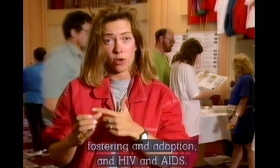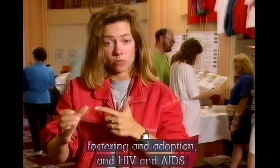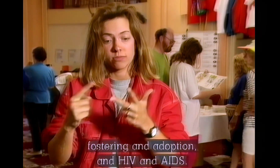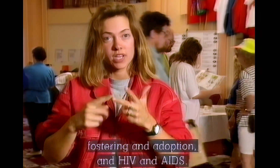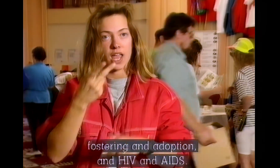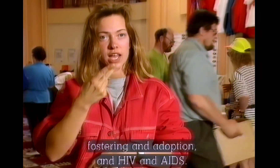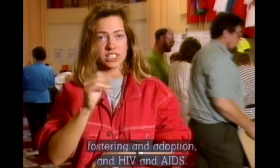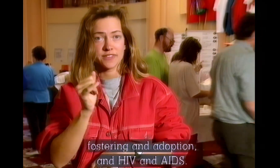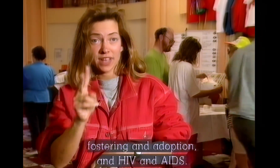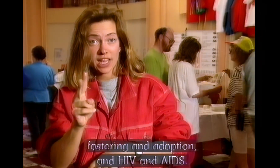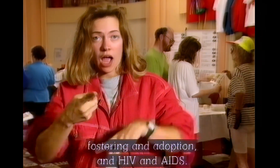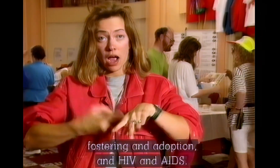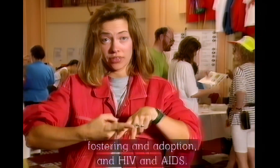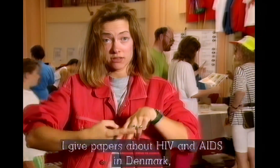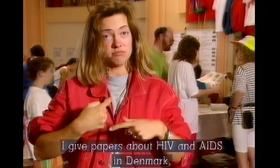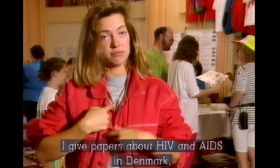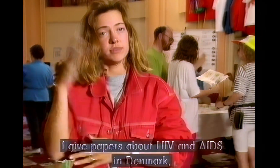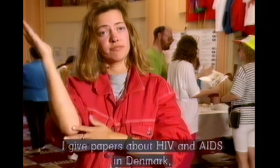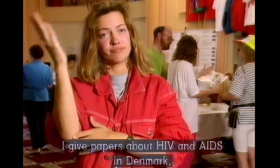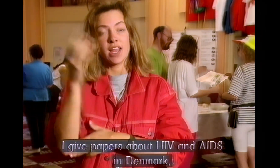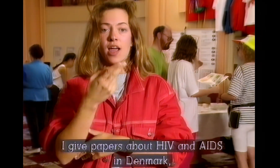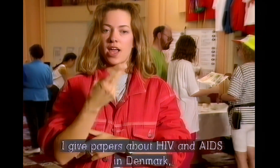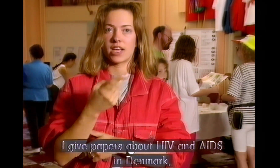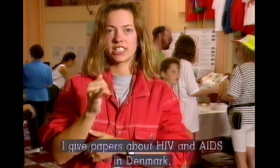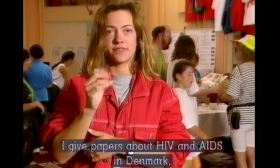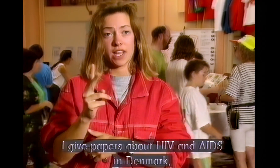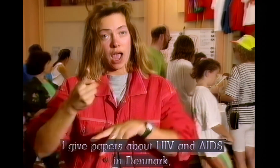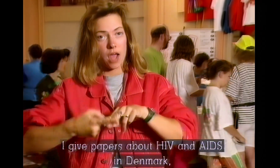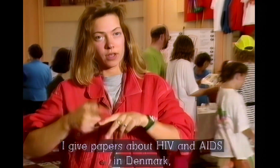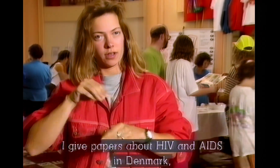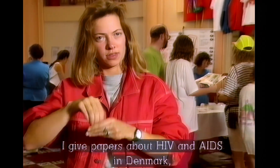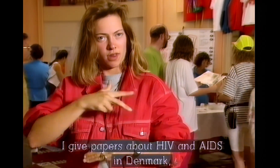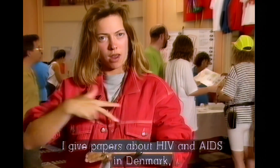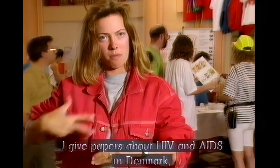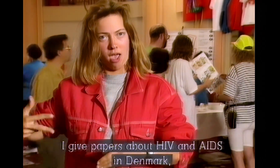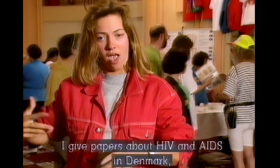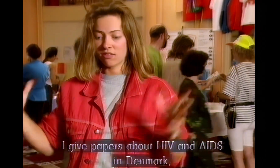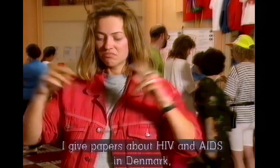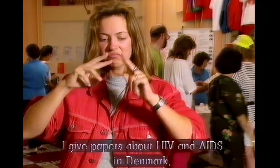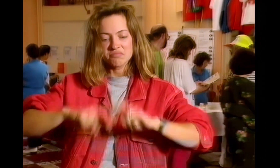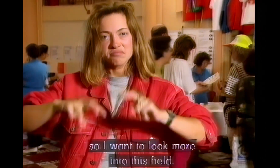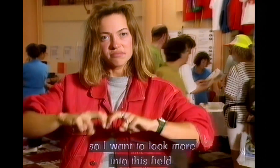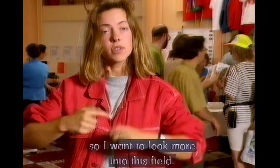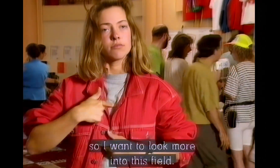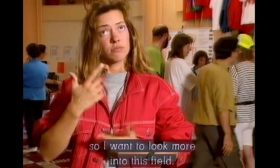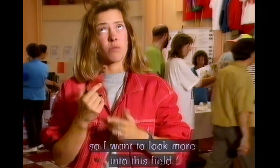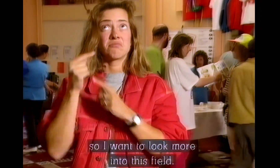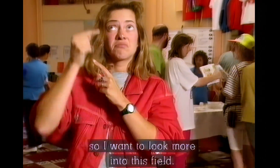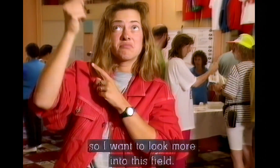and HIV and AIDS. I give papers about HIV and AIDS in Denmark, so I want to look more into this